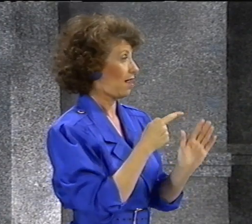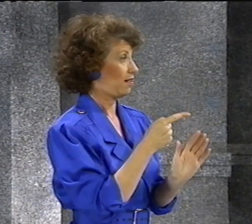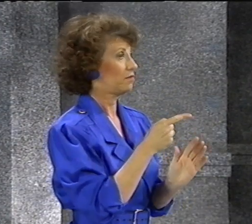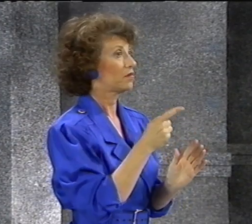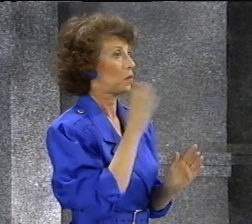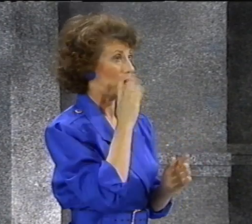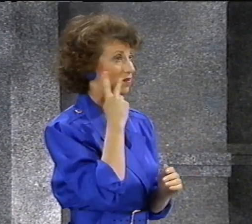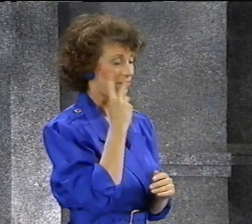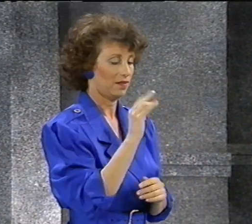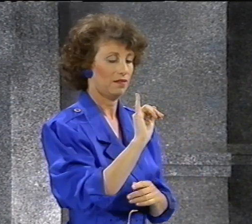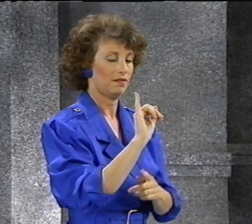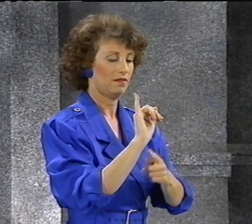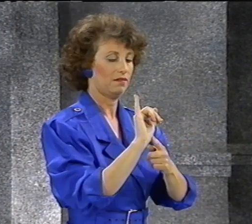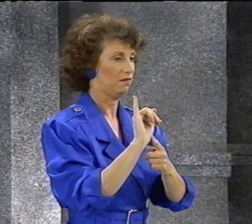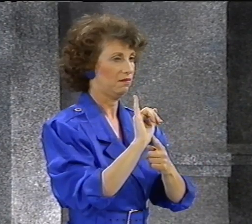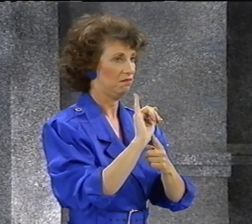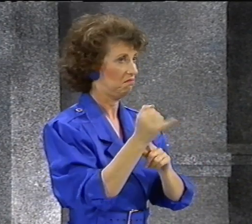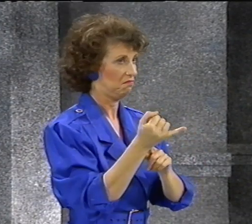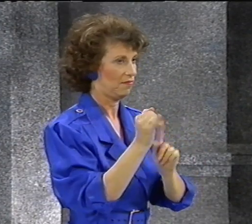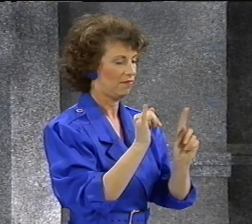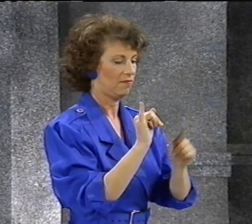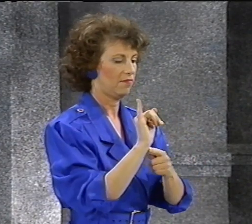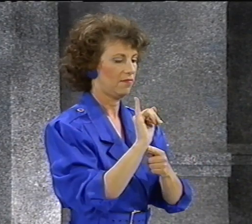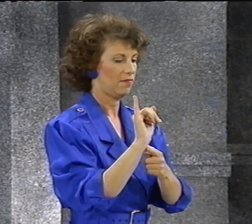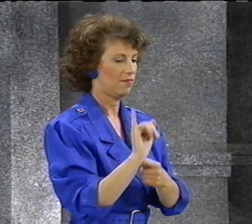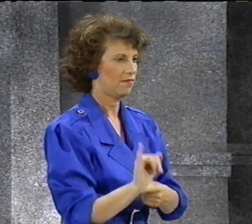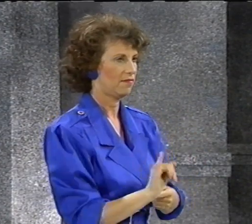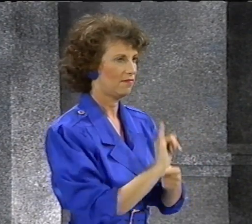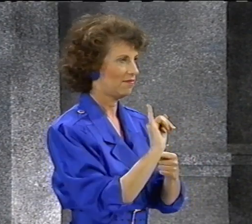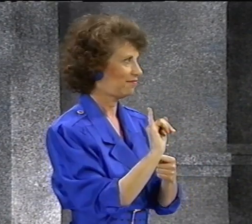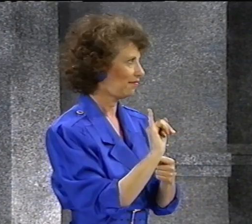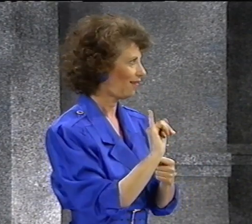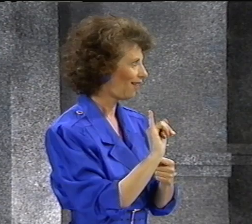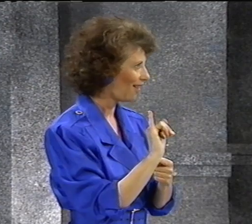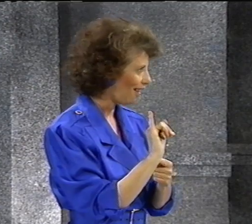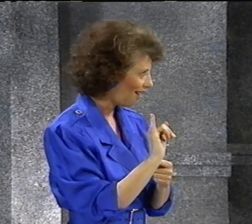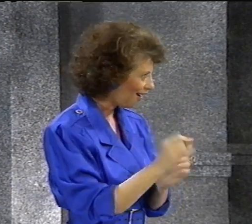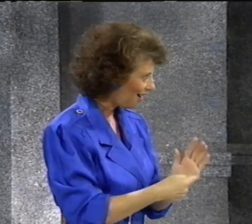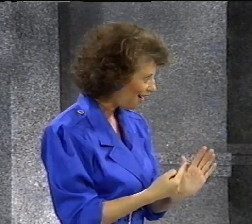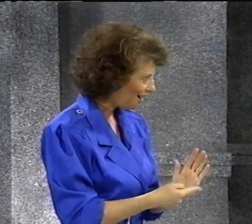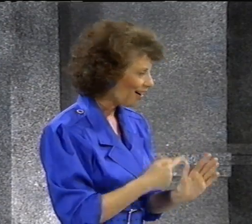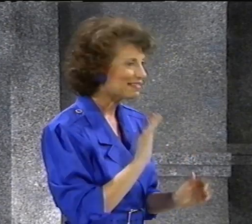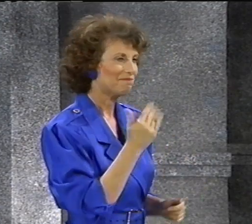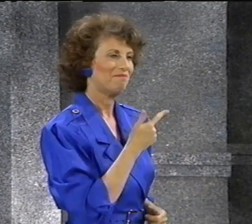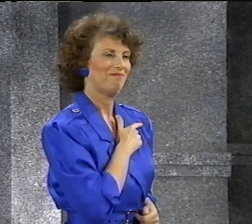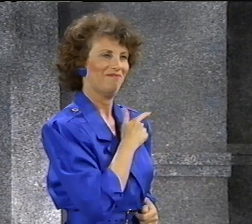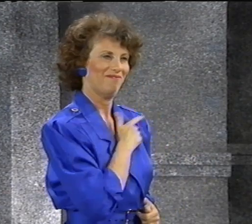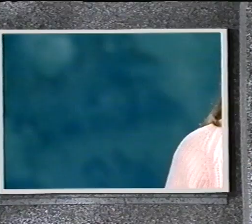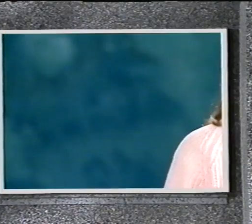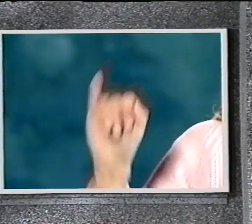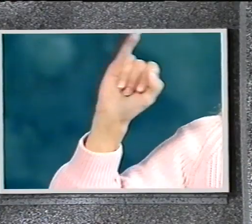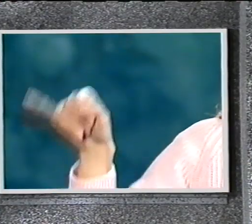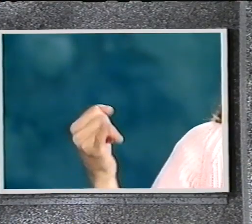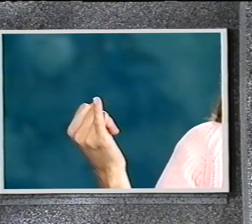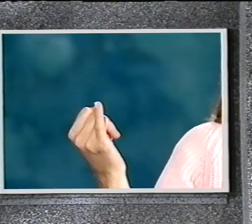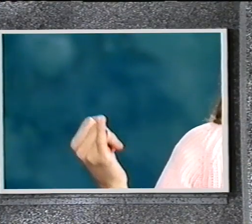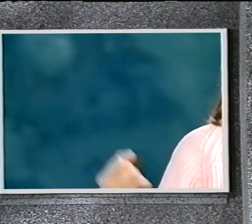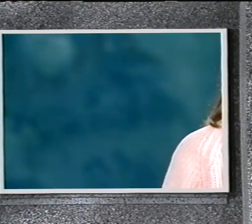And you'll also see J without the wrist twisting, where it looks like an I that's traced in the air in a J